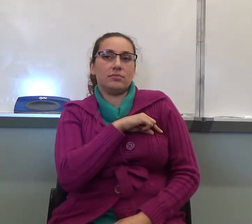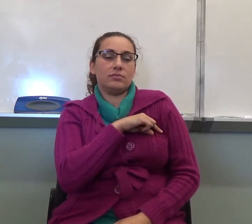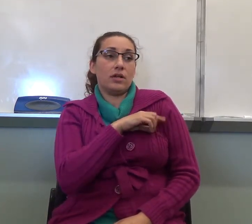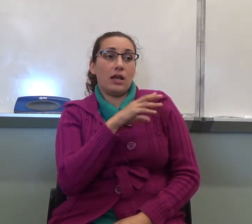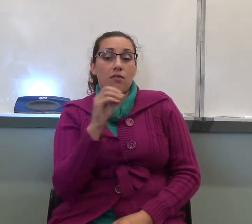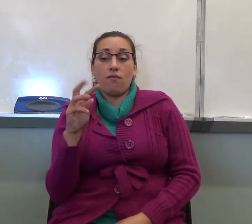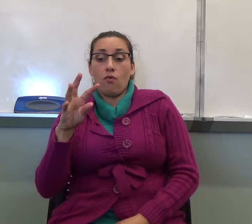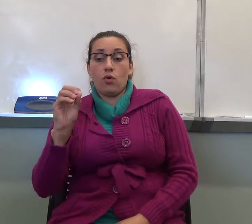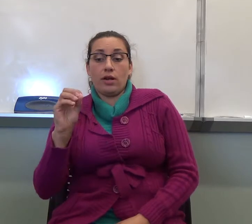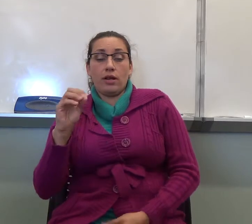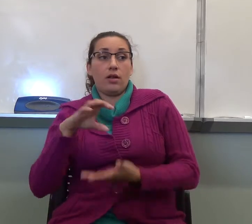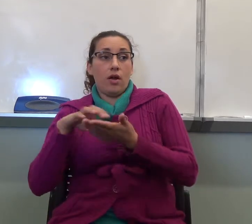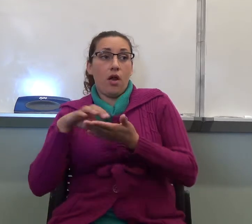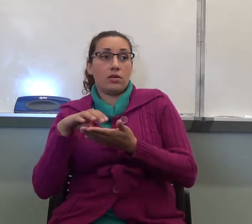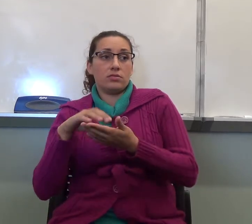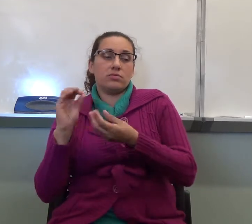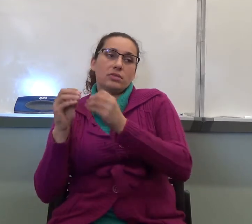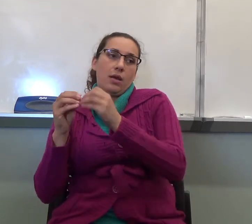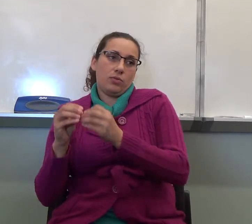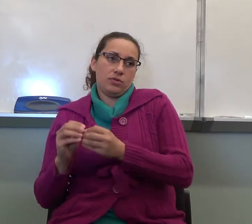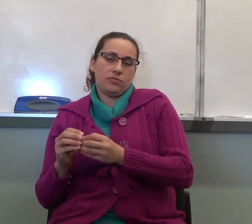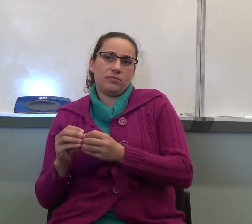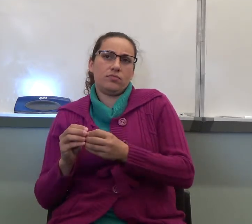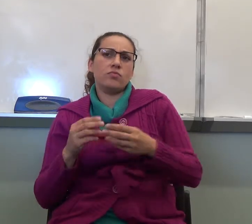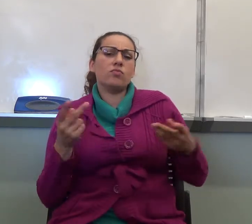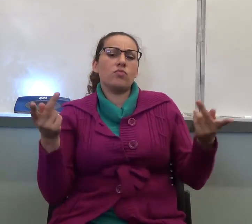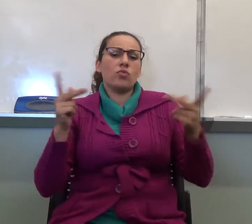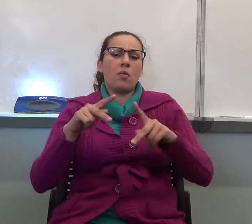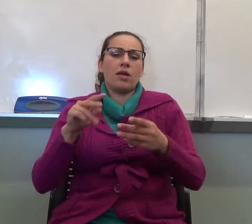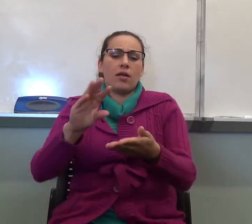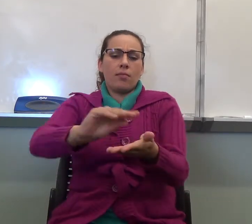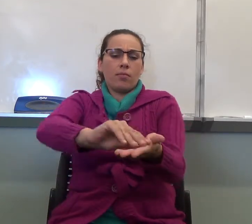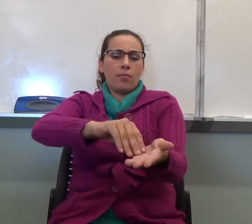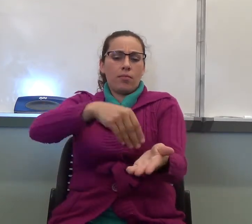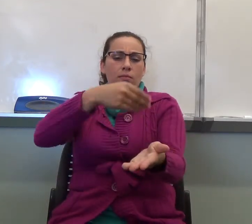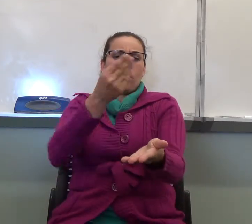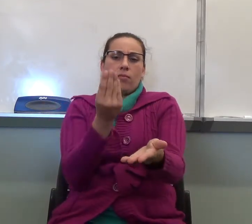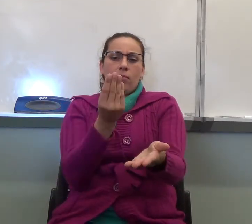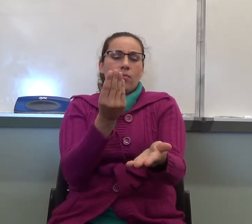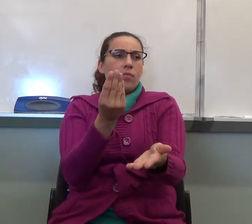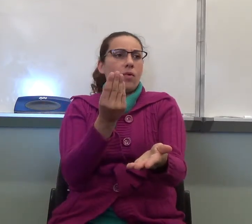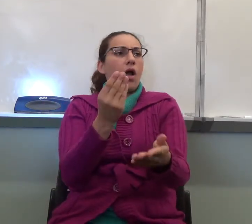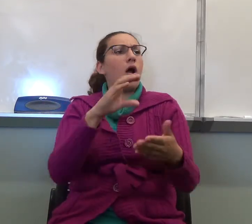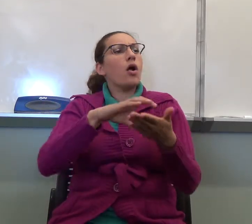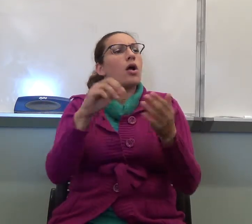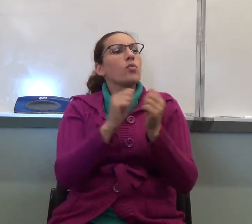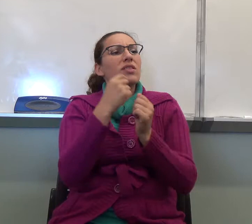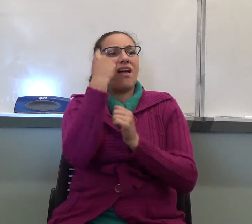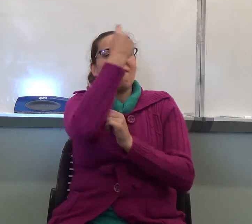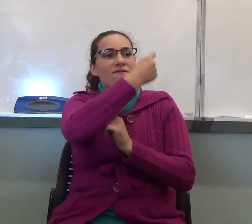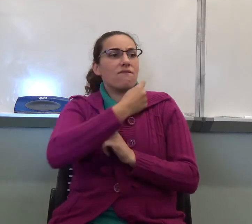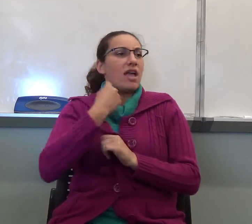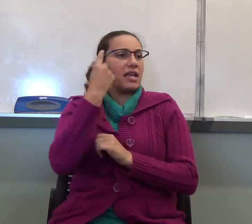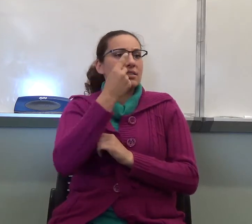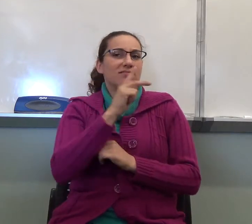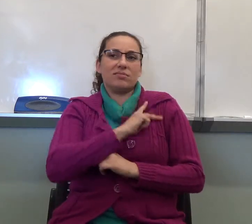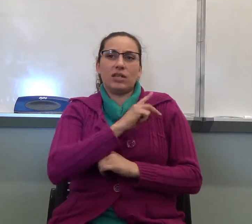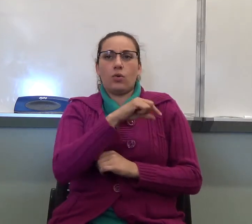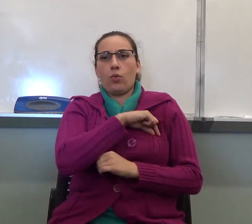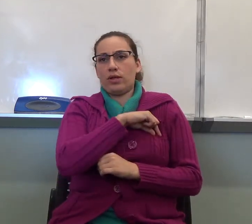with numbers. What is the probability of selecting a face card from a deck? Well, again, we go back to our basic definition. It's going to be